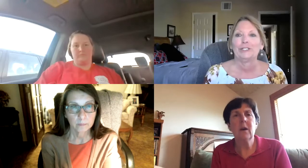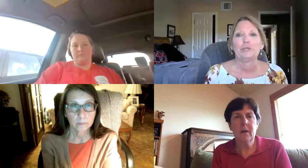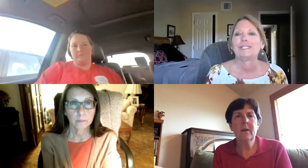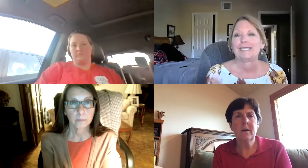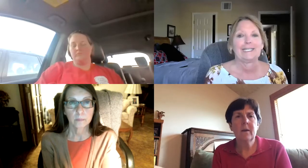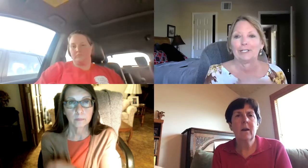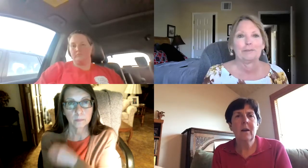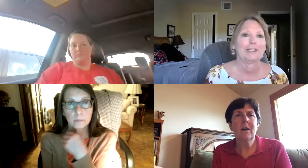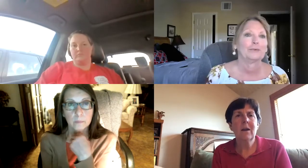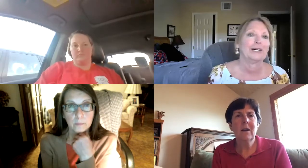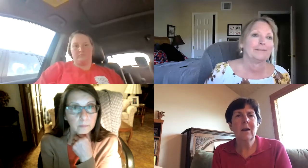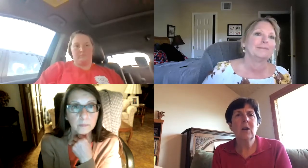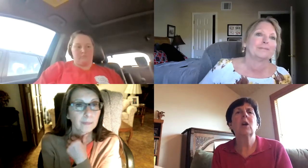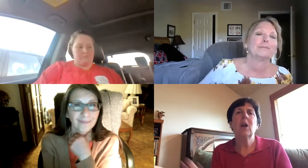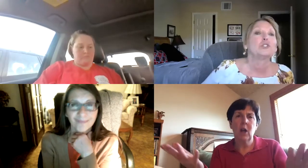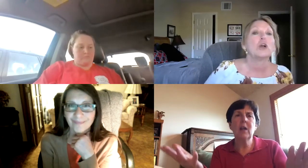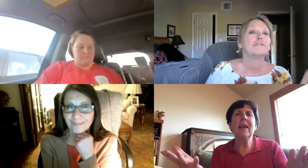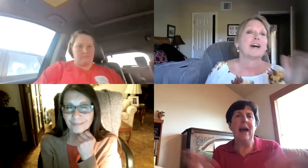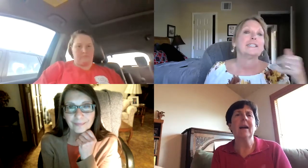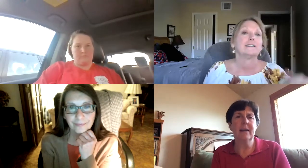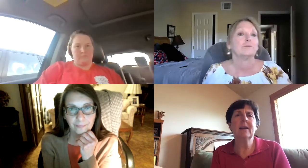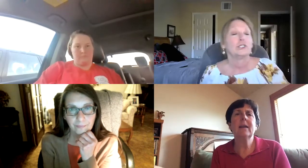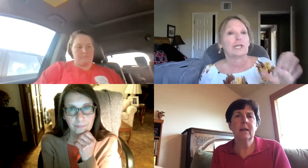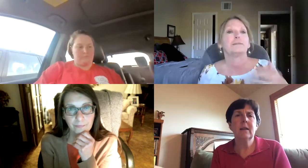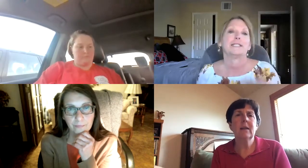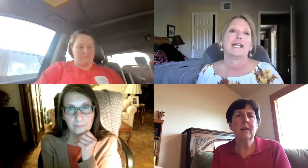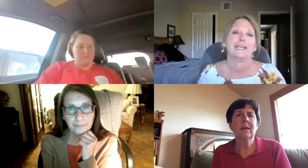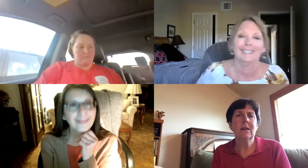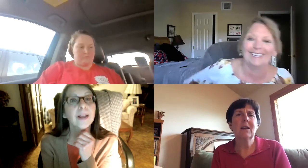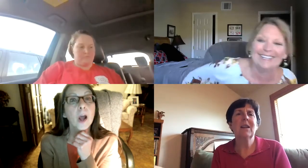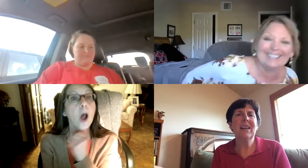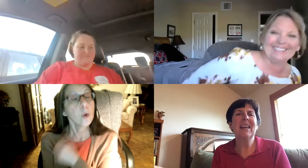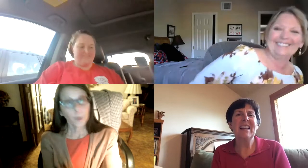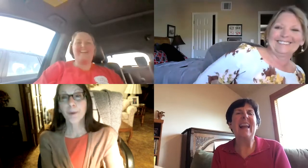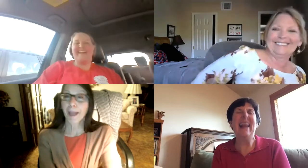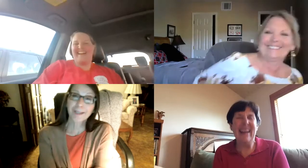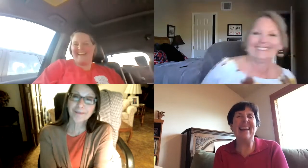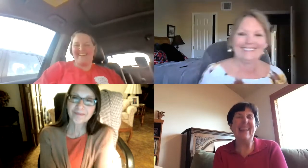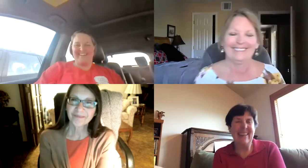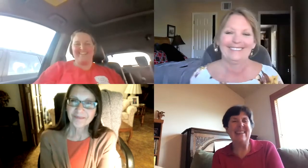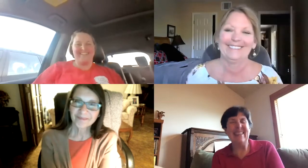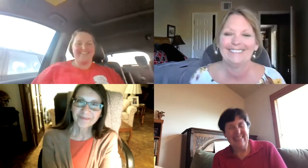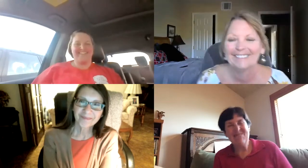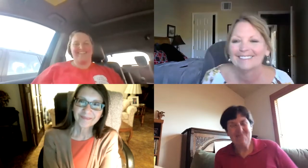So you would stand out no matter what, but you're all invited when you come to the lake.